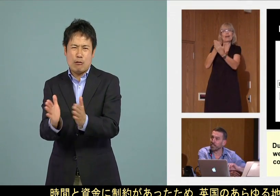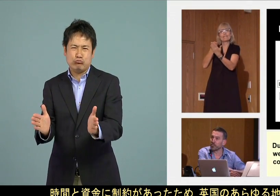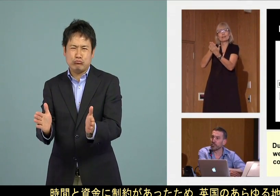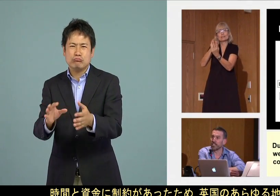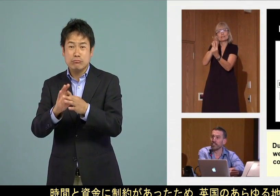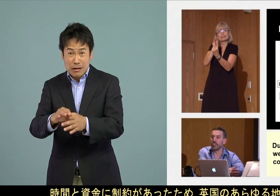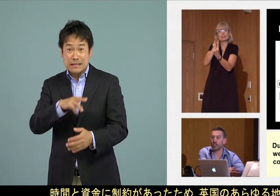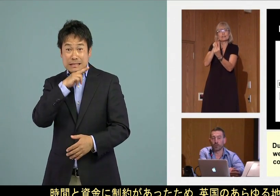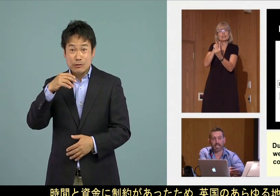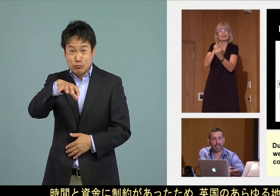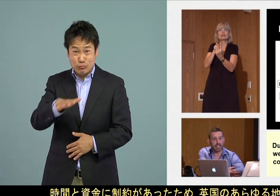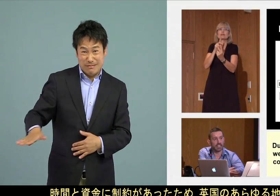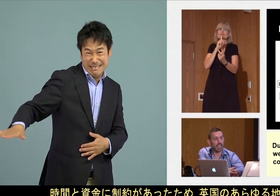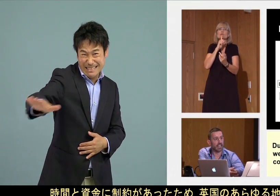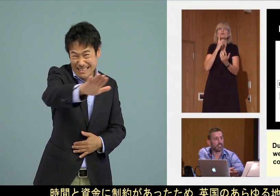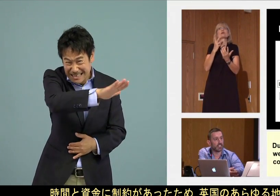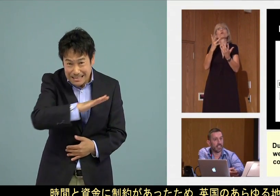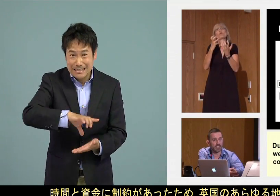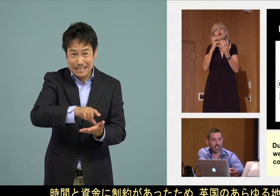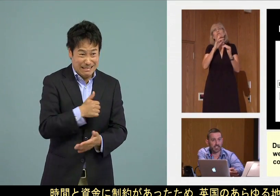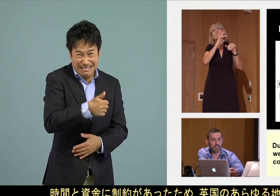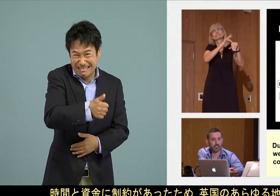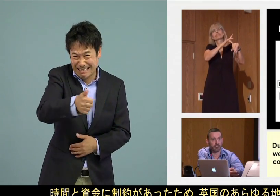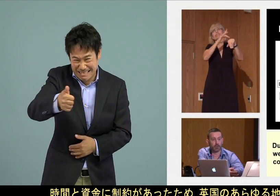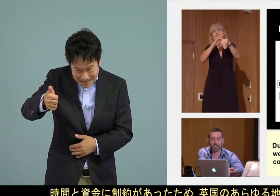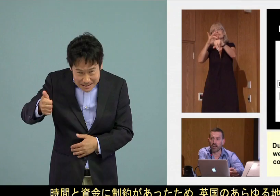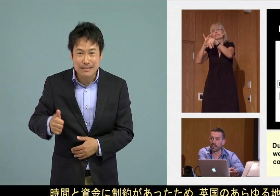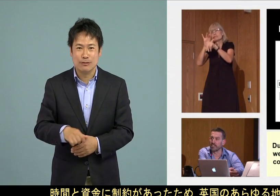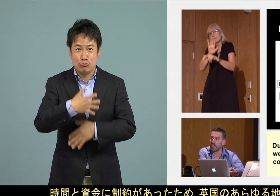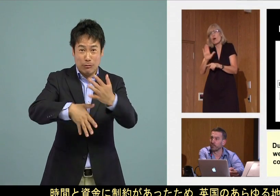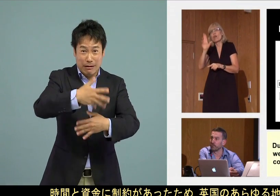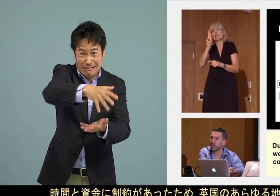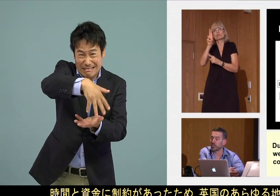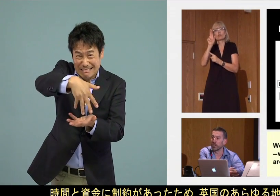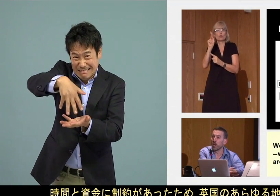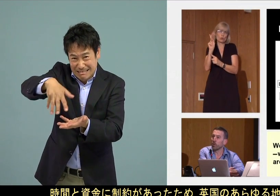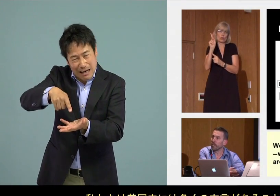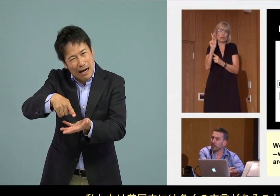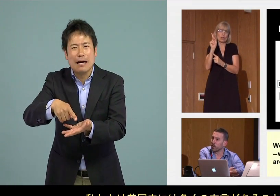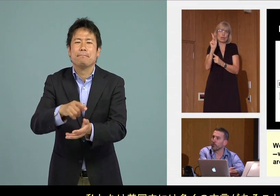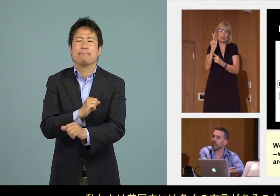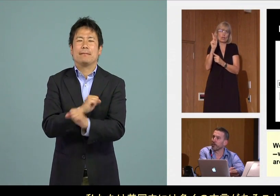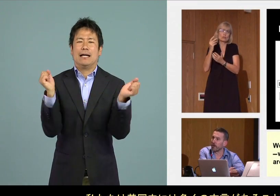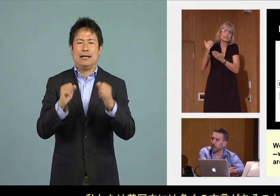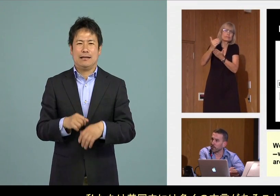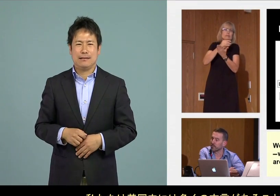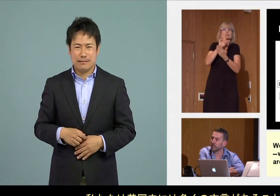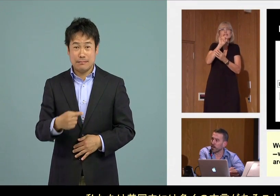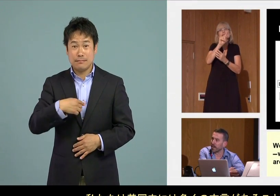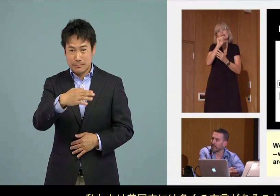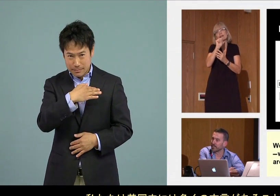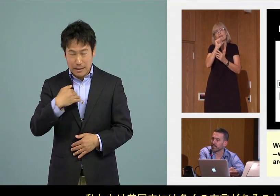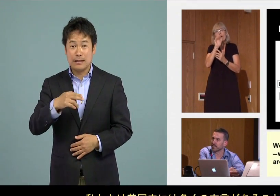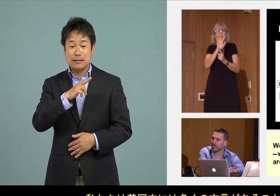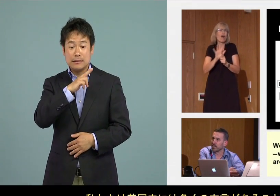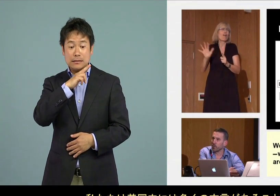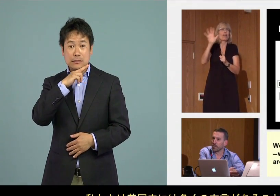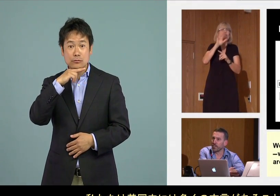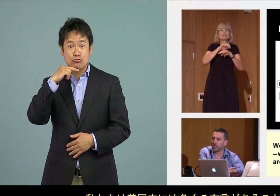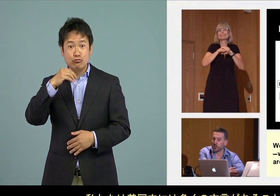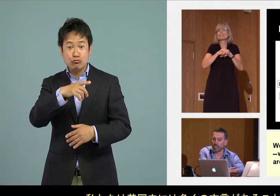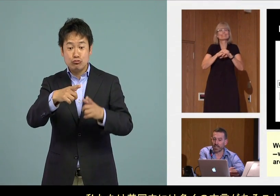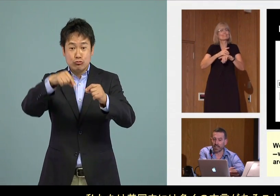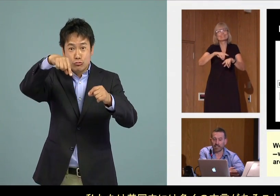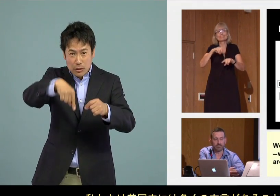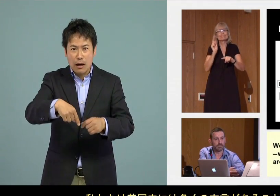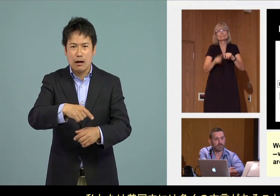every region in the UK and collect data from signers in every region. We know that there are lots of dialects